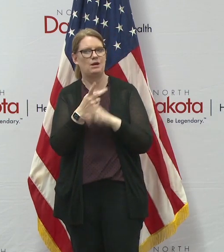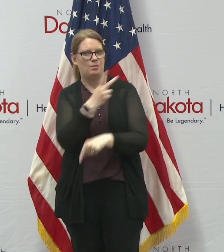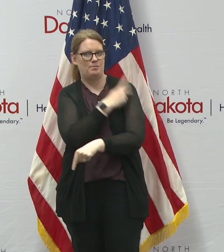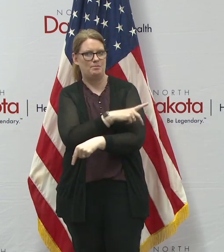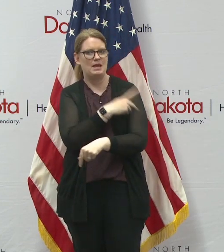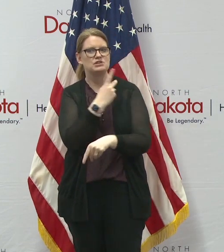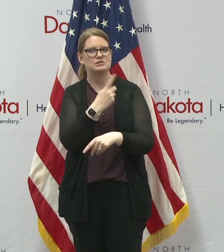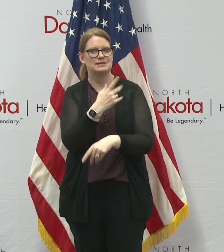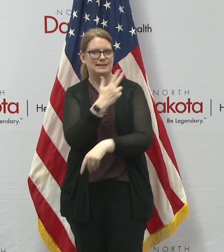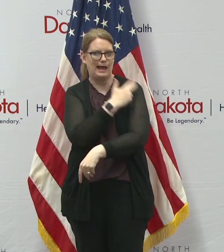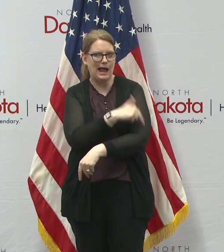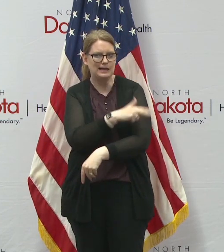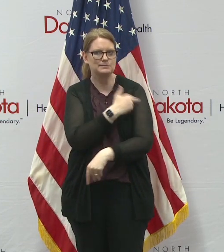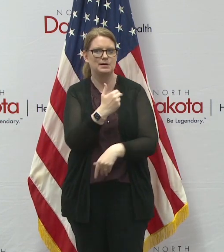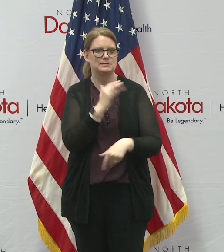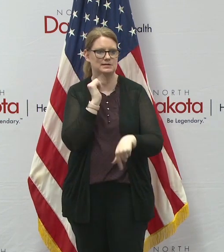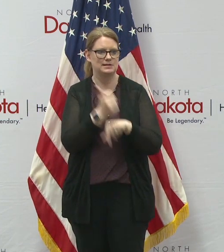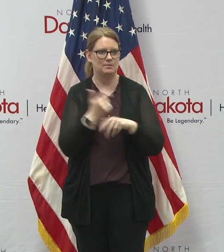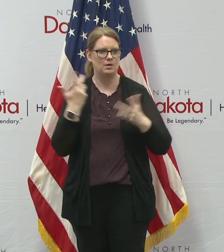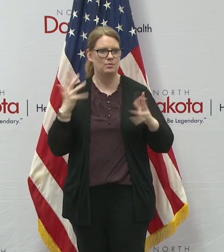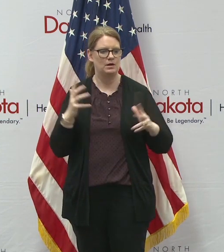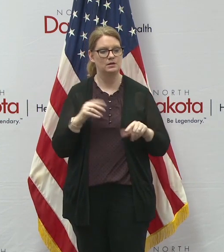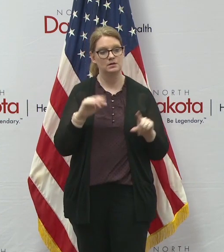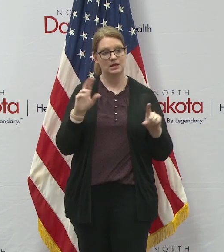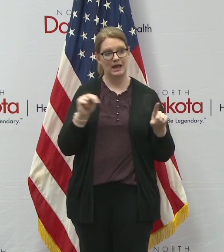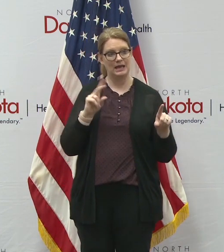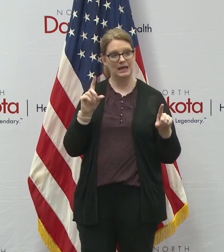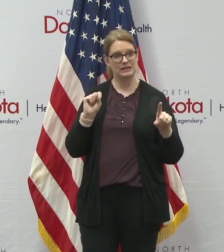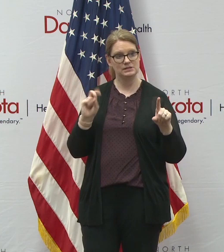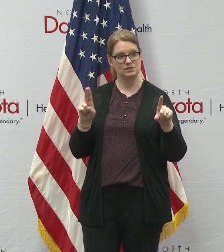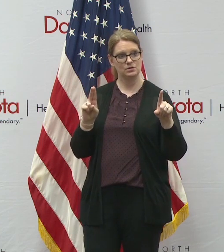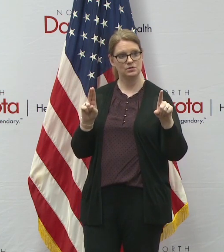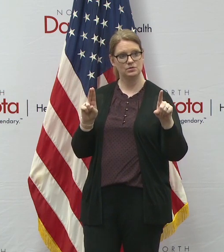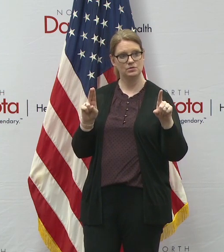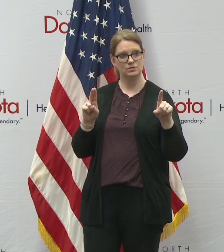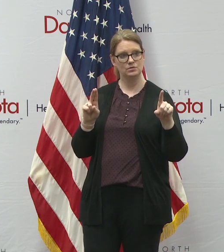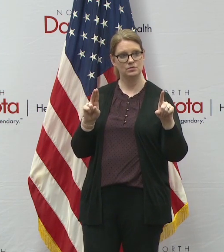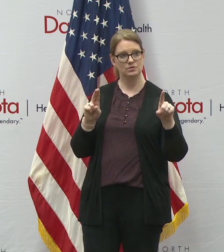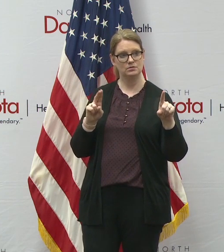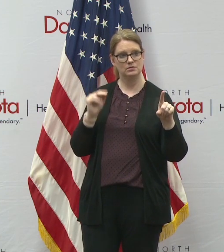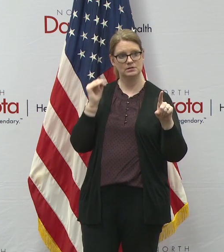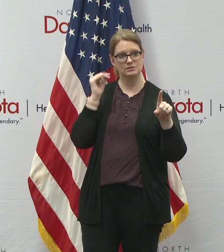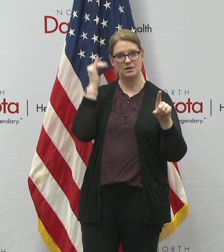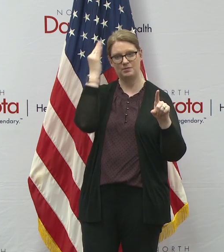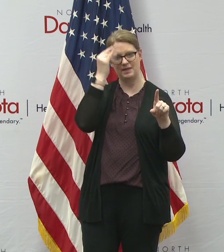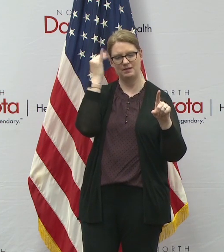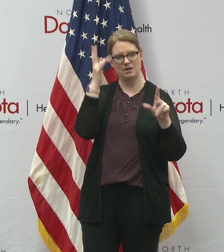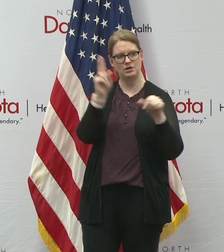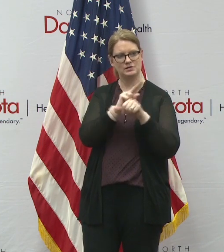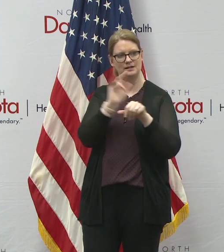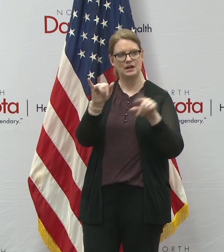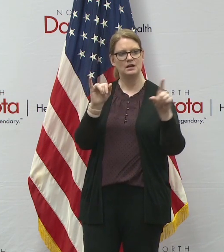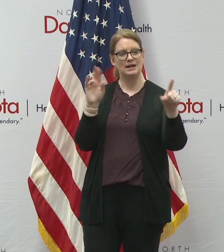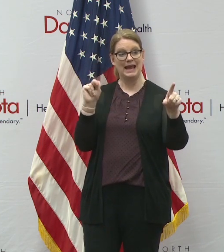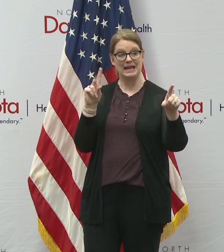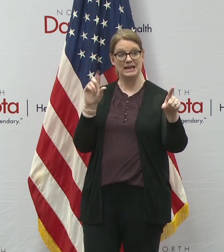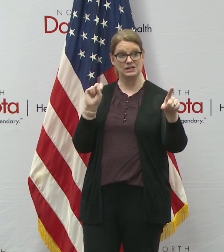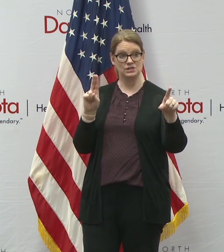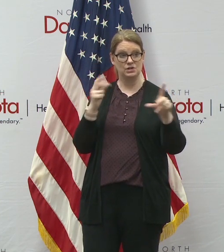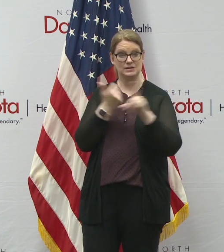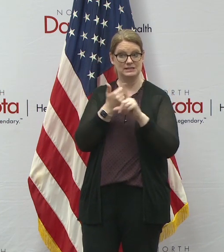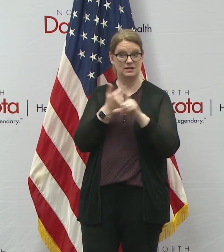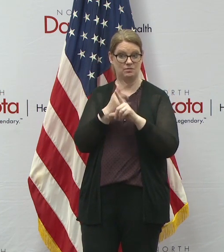of the hospitals that exist in our state. Is NDSU still considered a location perhaps? Well, NDSU is definitely going to be part